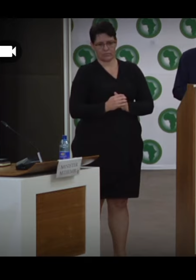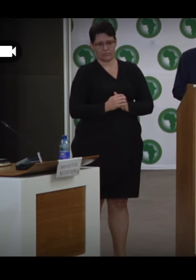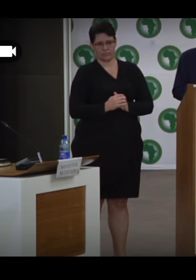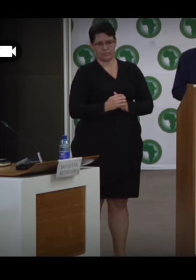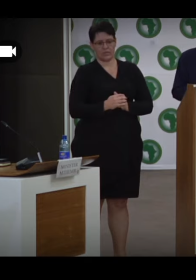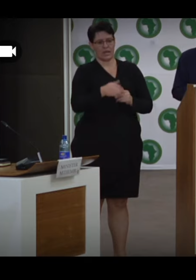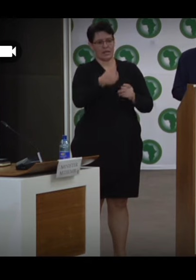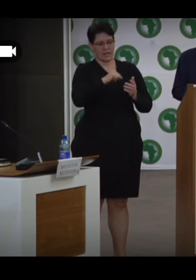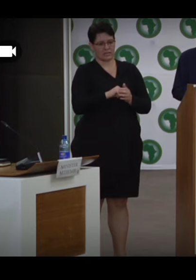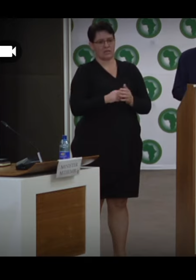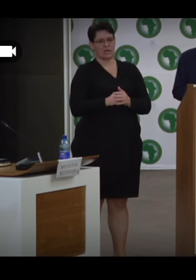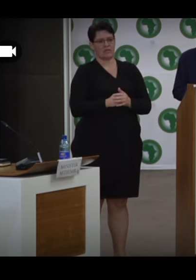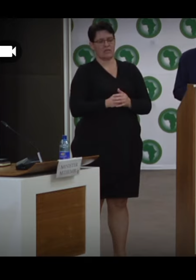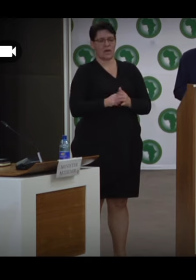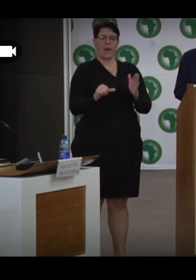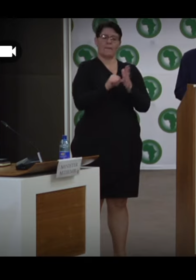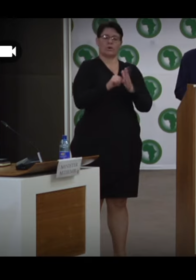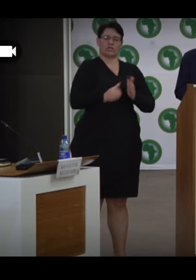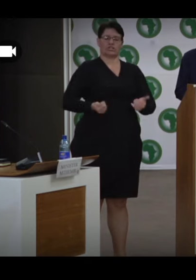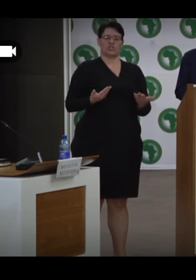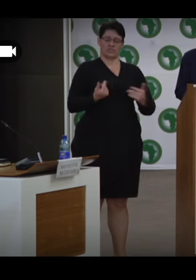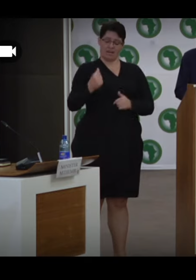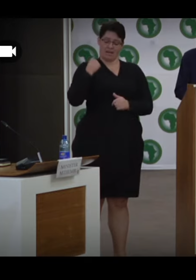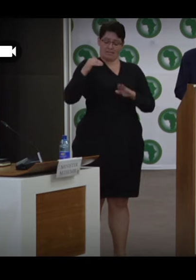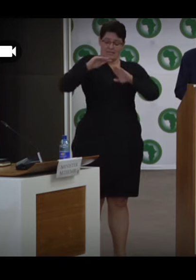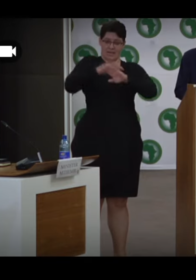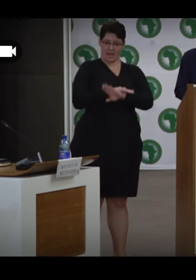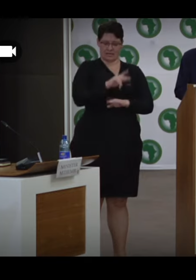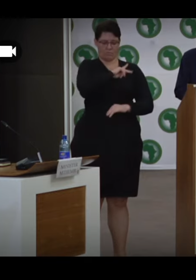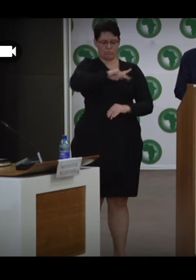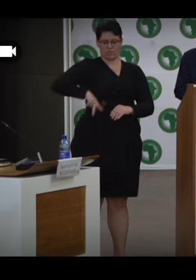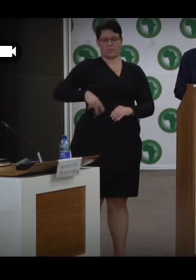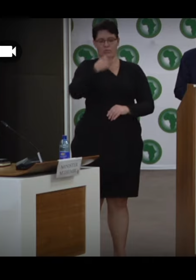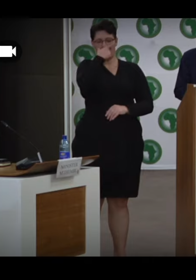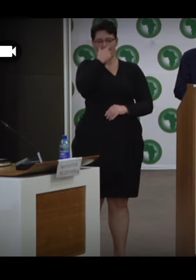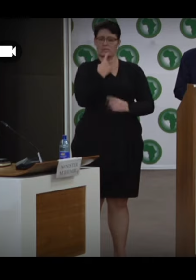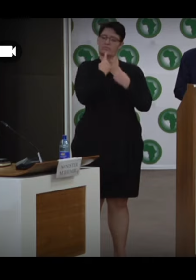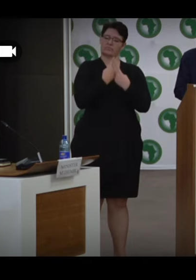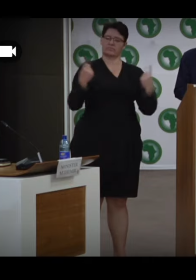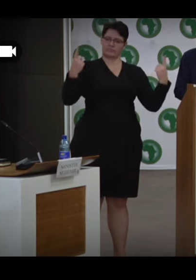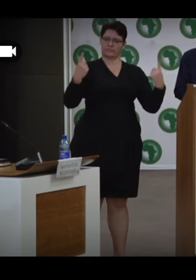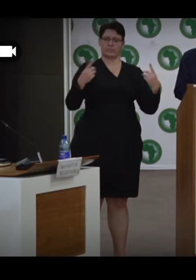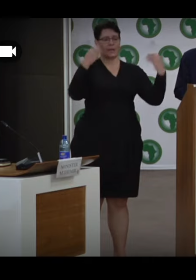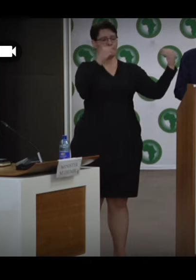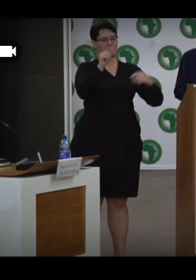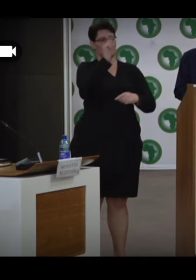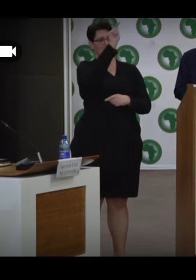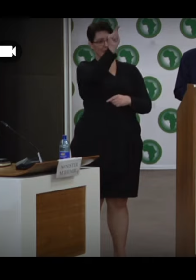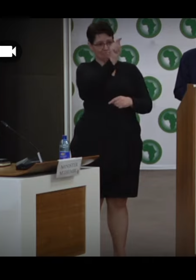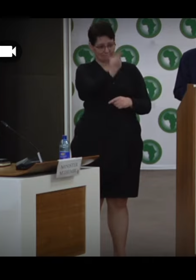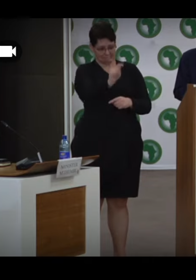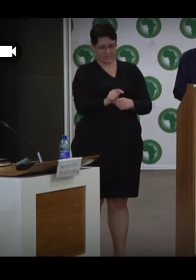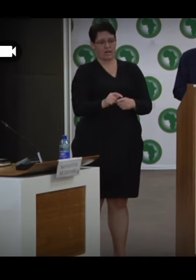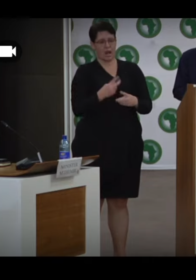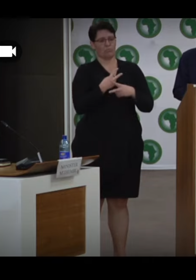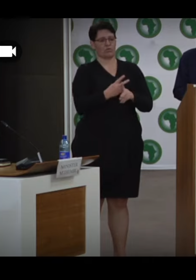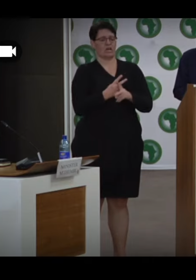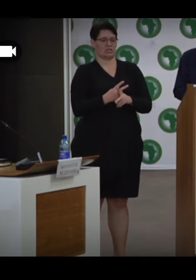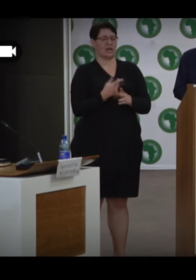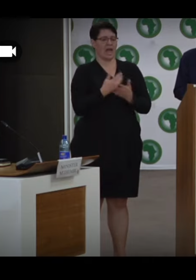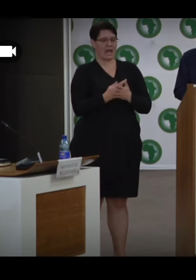Next, I turn to the issue of essential services. Last night, President Ramaphosa announced that companies that are essential to the